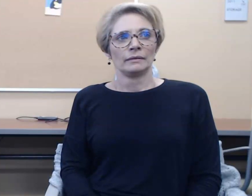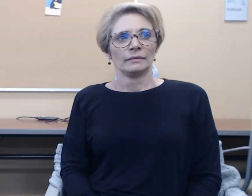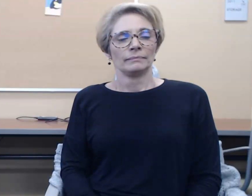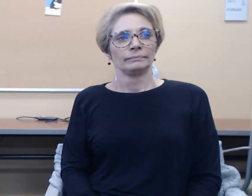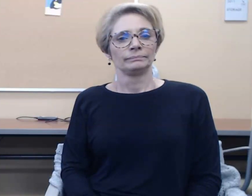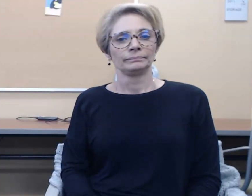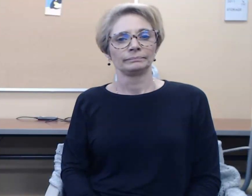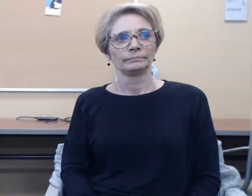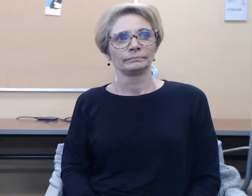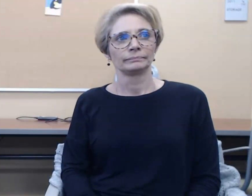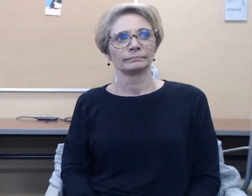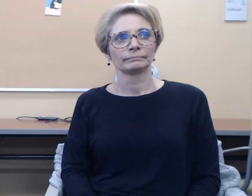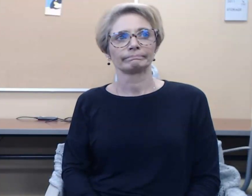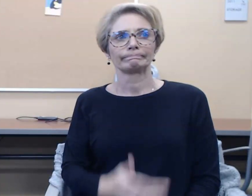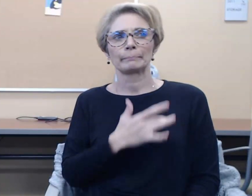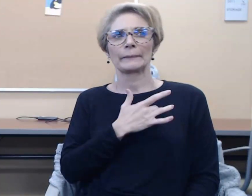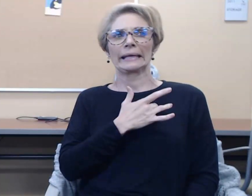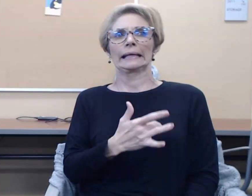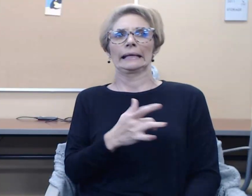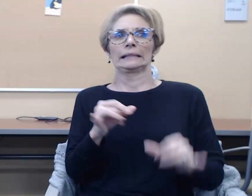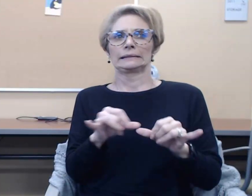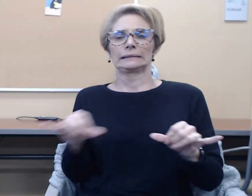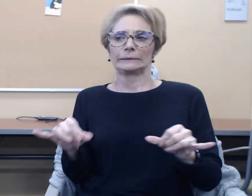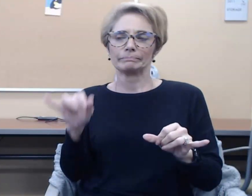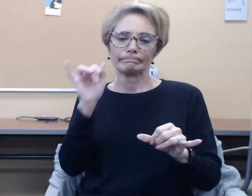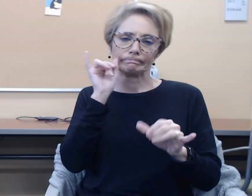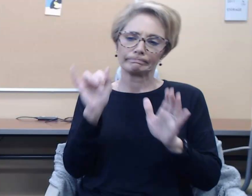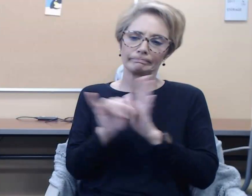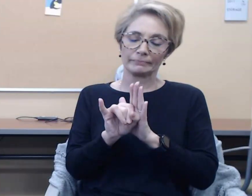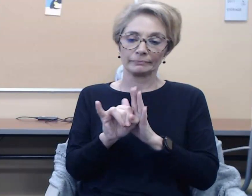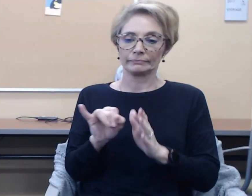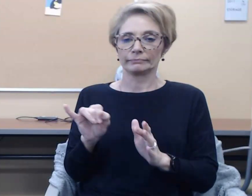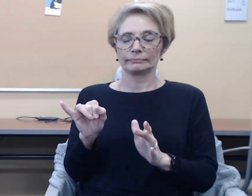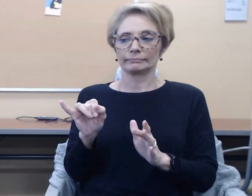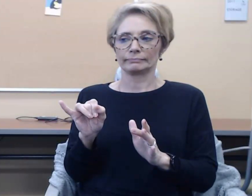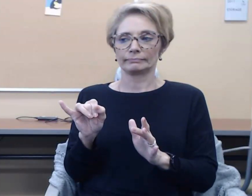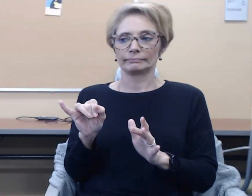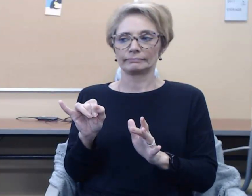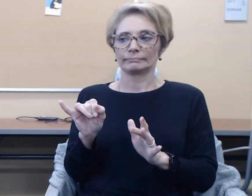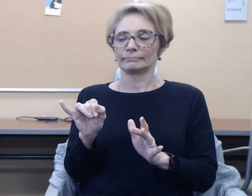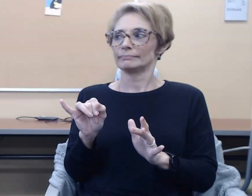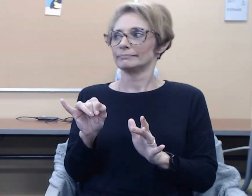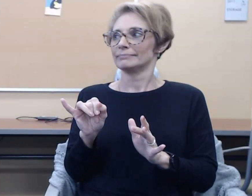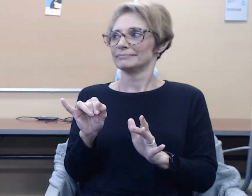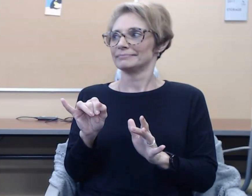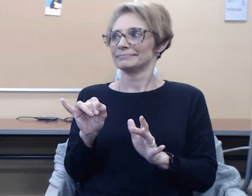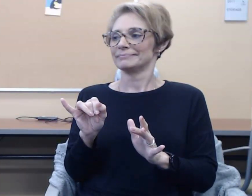So trends and patterns identified would focus on triggers and precursors of social isolation